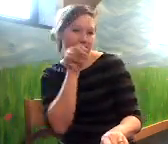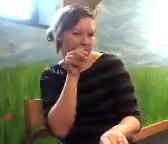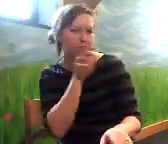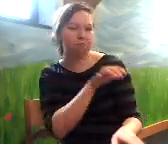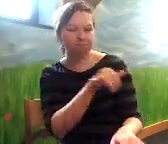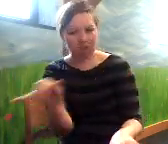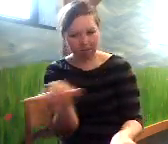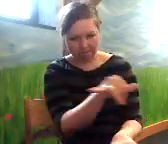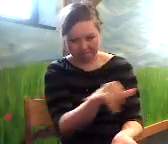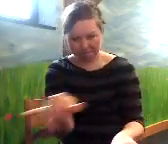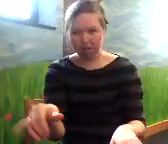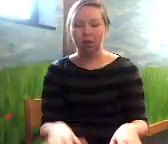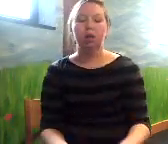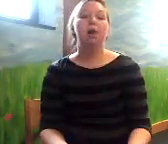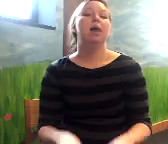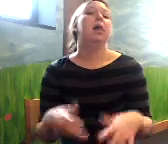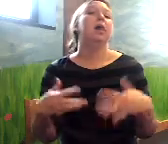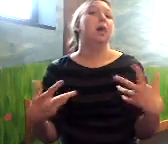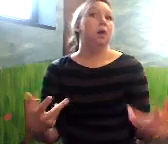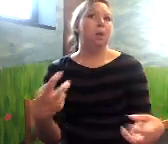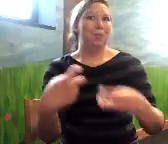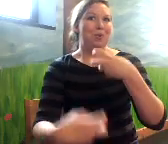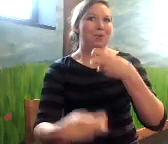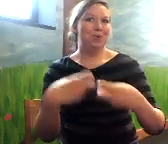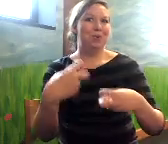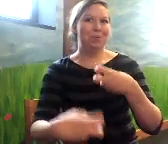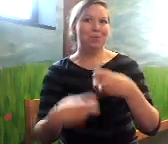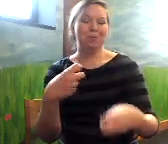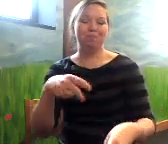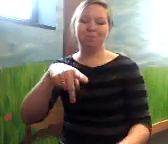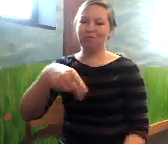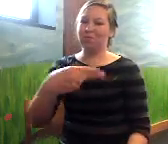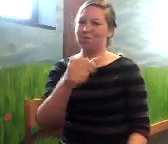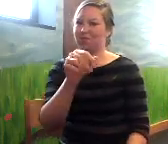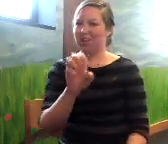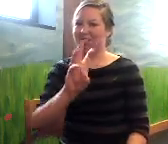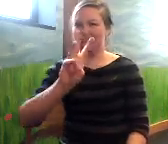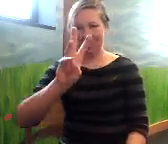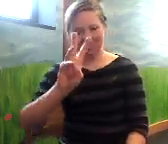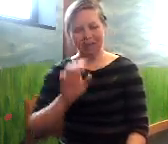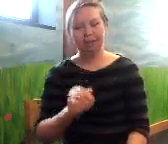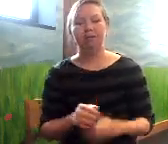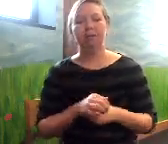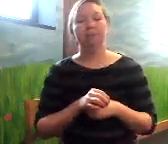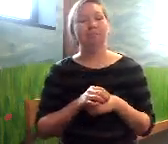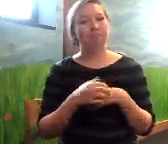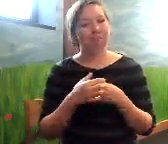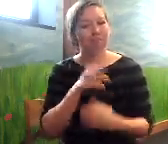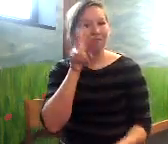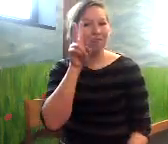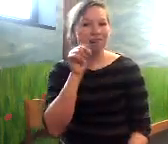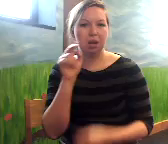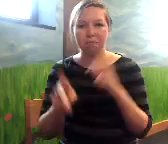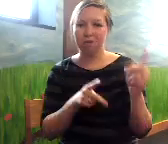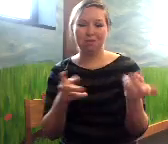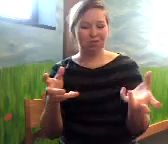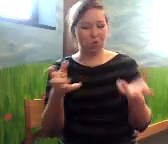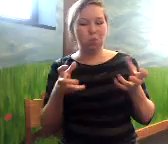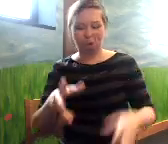this responsibility. This was not a very popular war to begin with, and they were not capable, for whatever